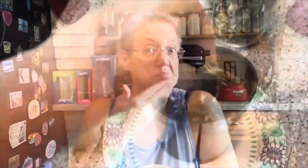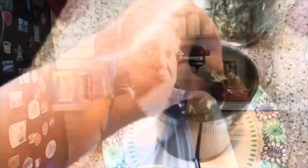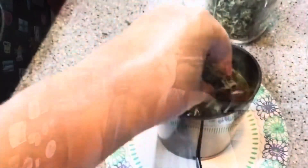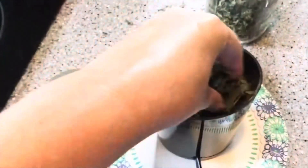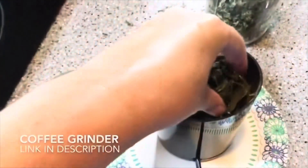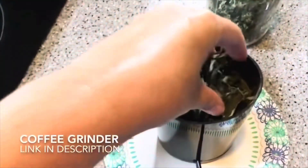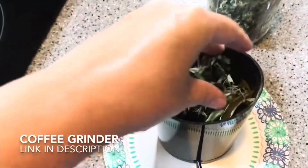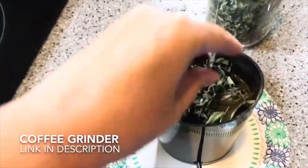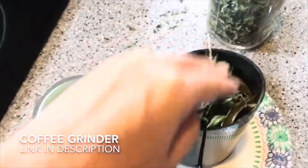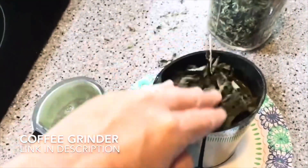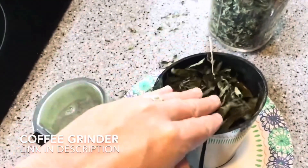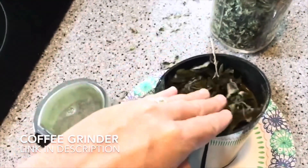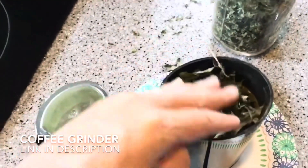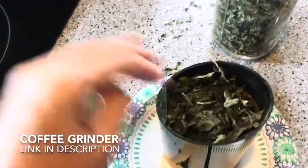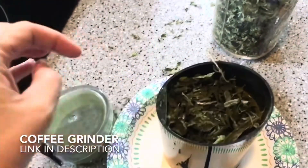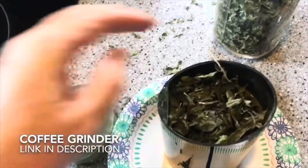it seems pretty good to me.